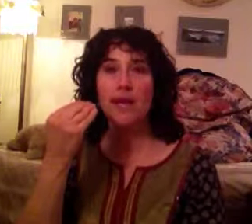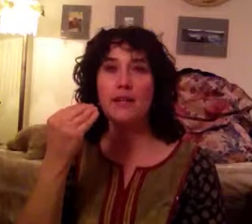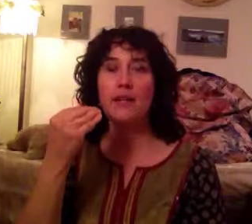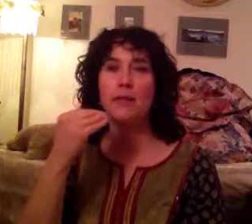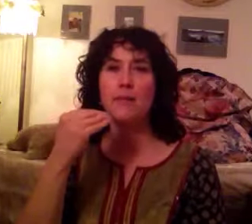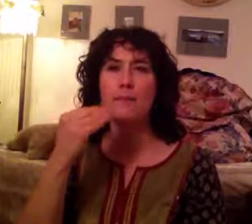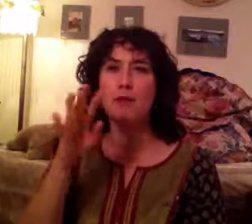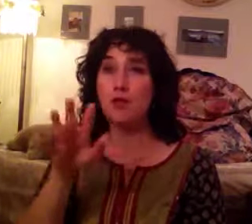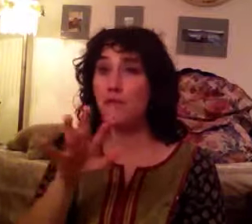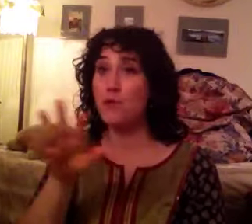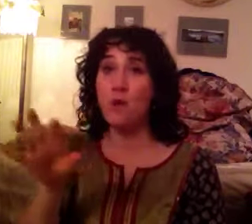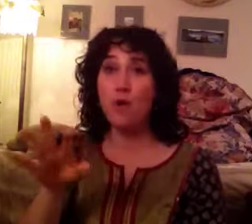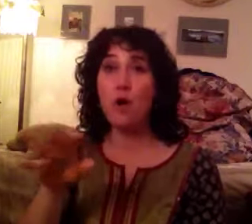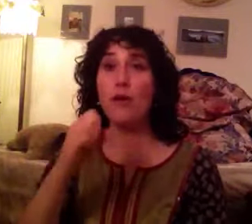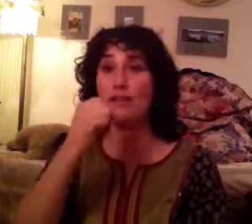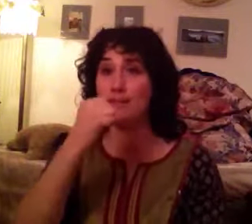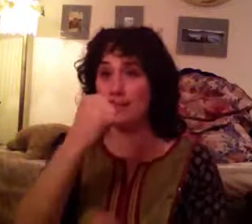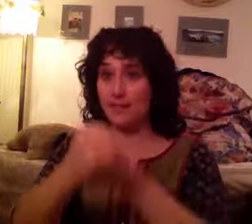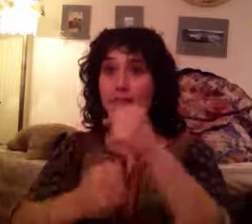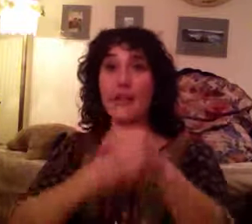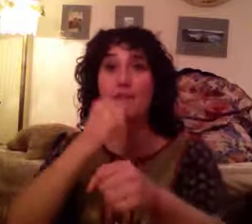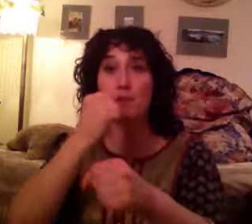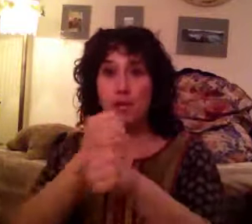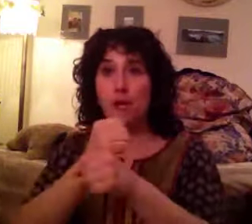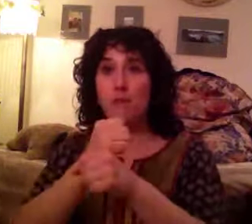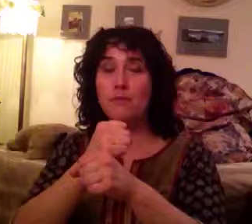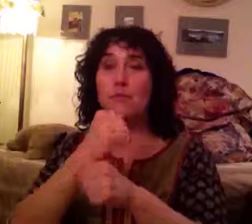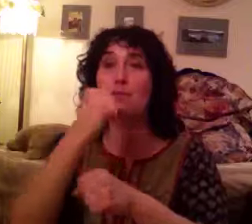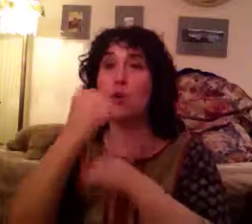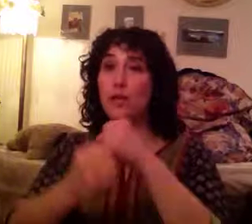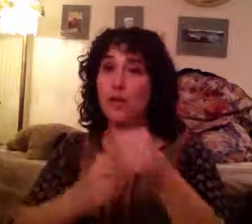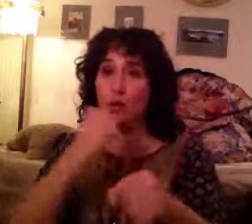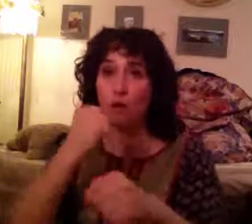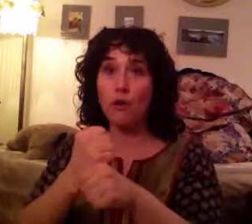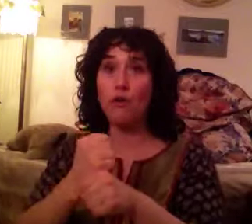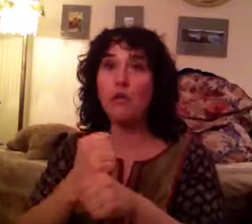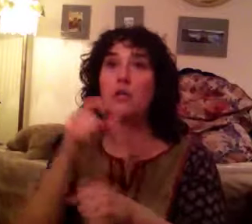And I'm not, if you don't know, this is a sign for year. So year